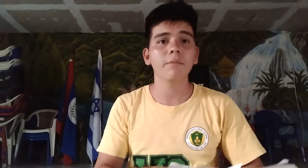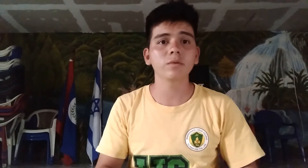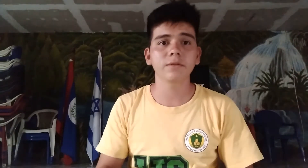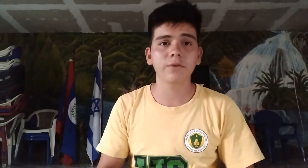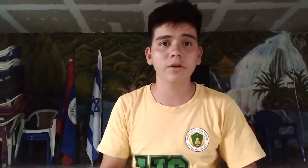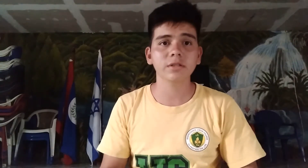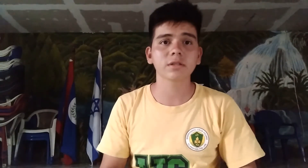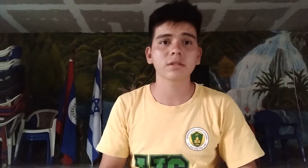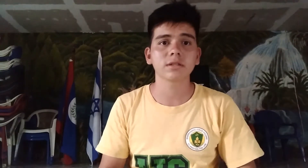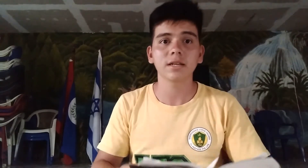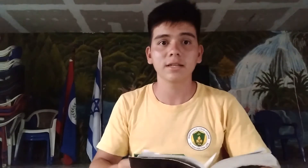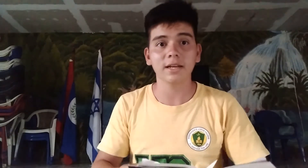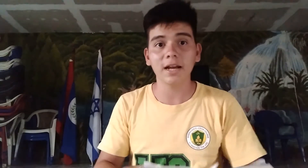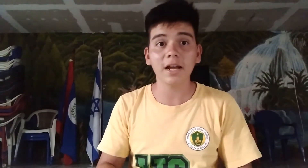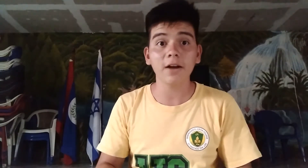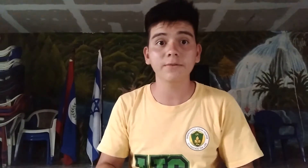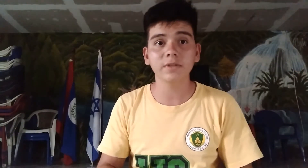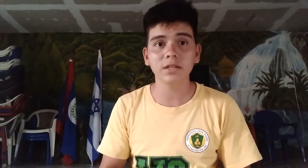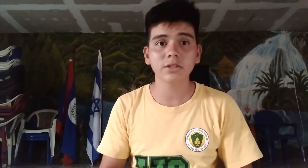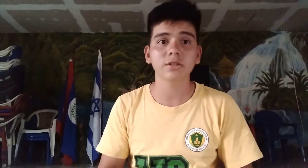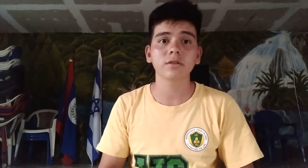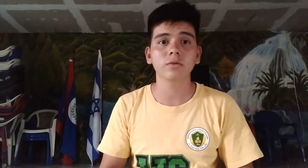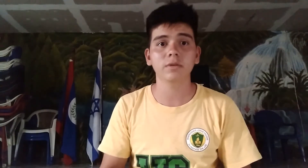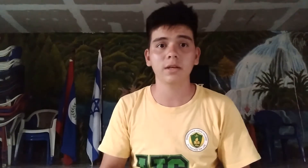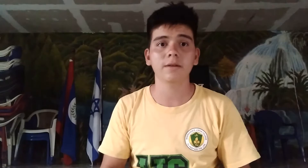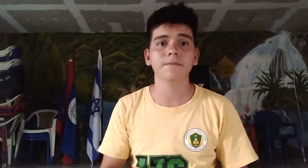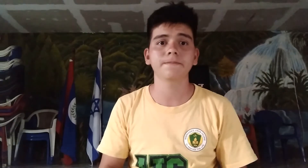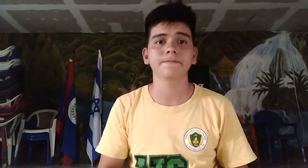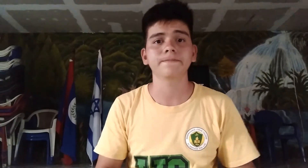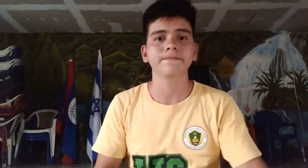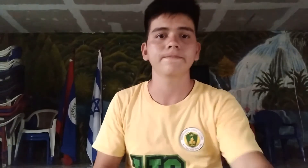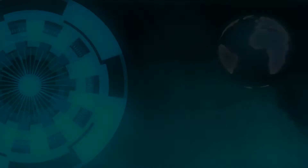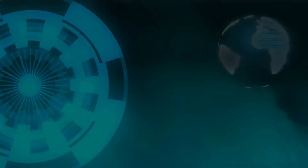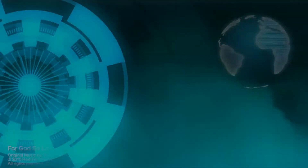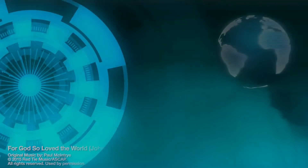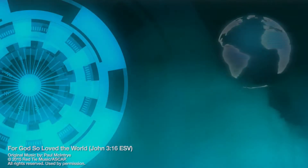about the verse that I have teach today.